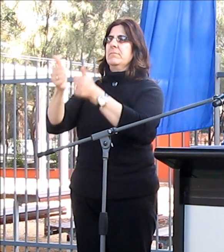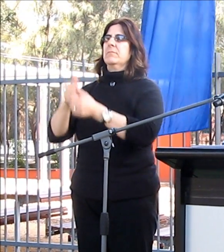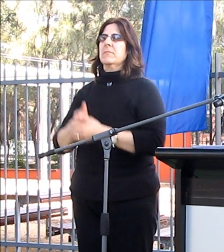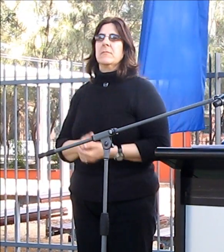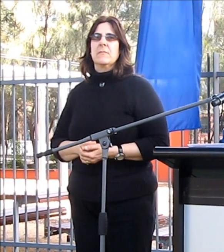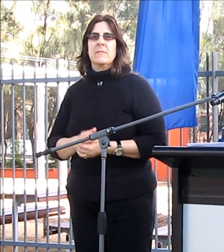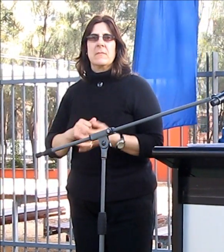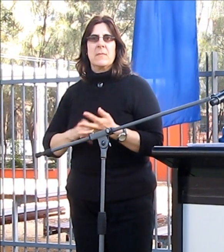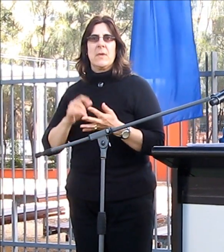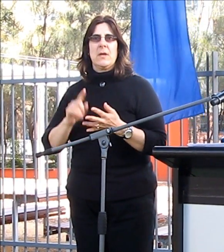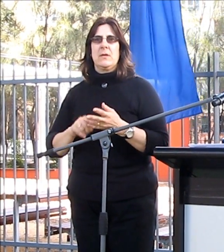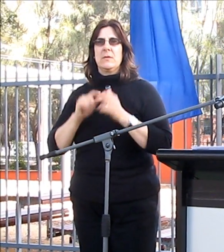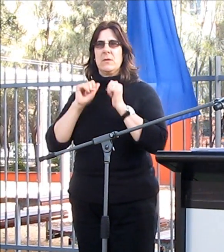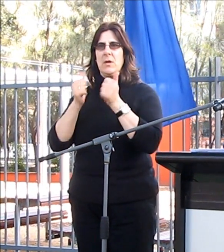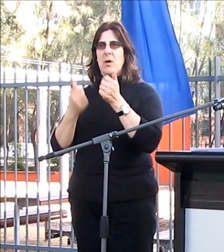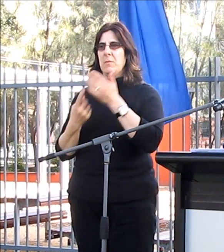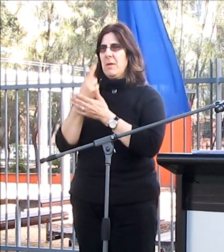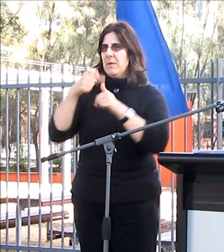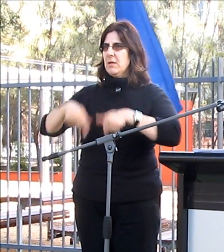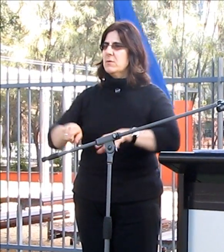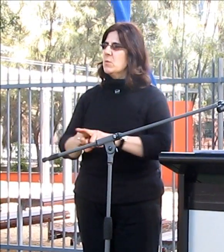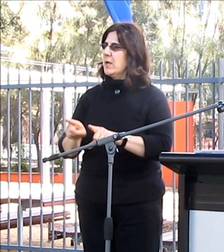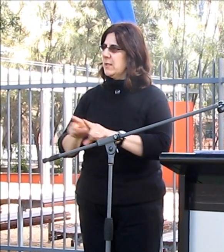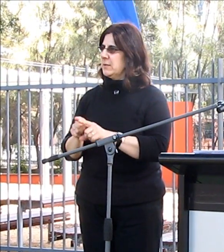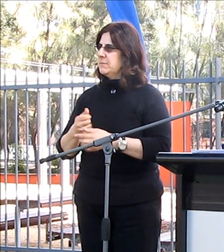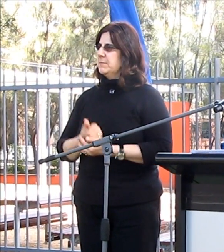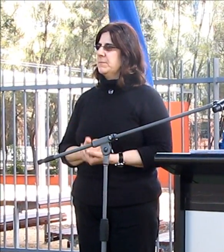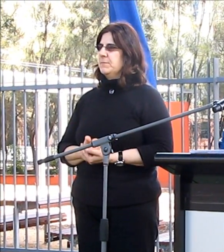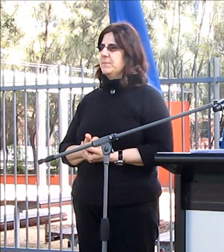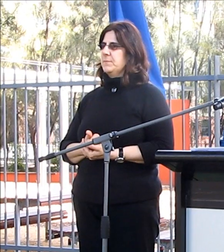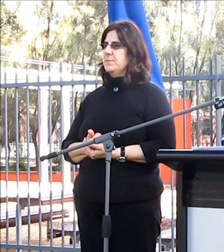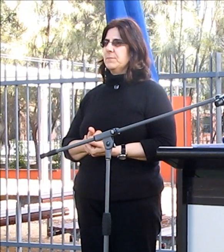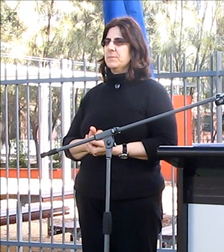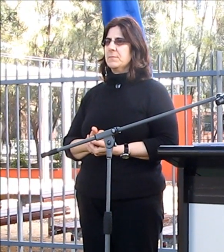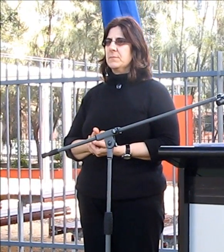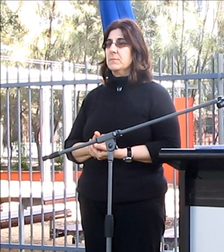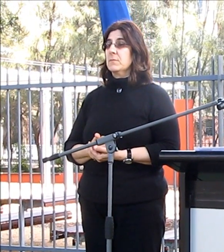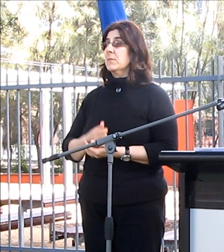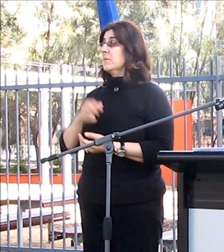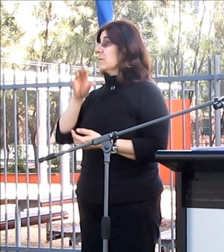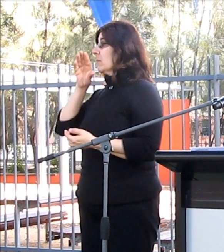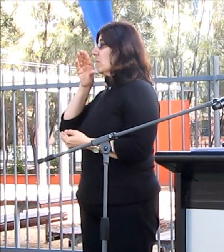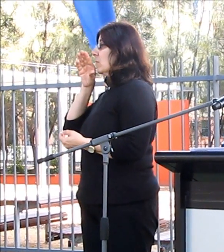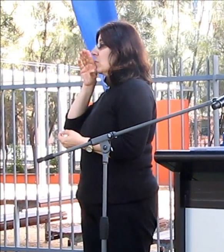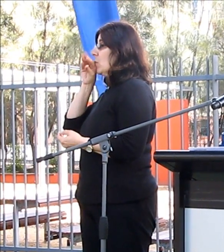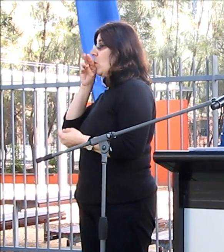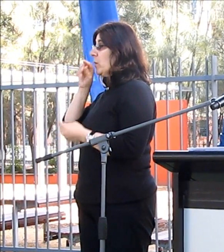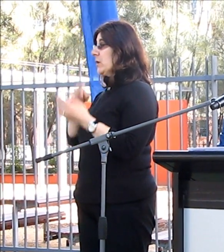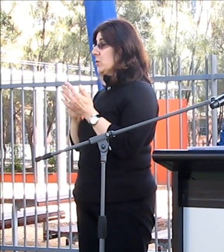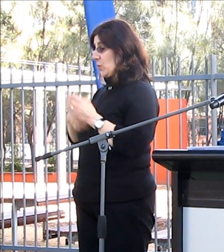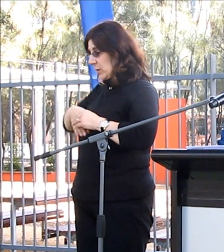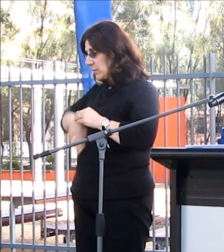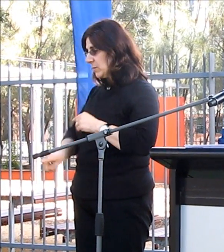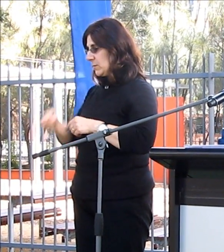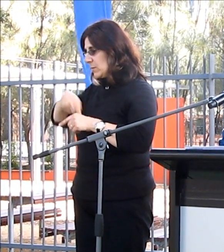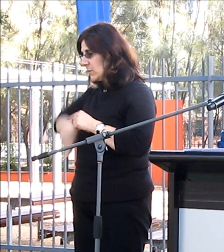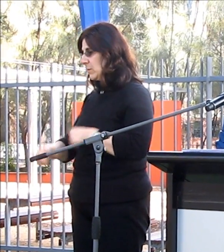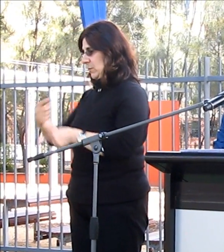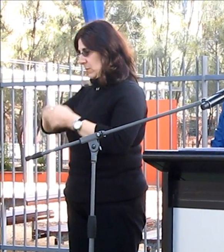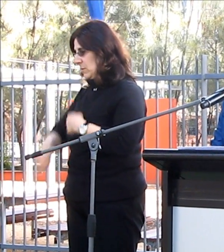we hope that this is going to happen down here too. Water is being collected from the toilet block and it's being reused to flush the